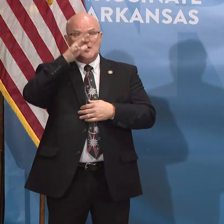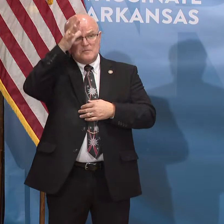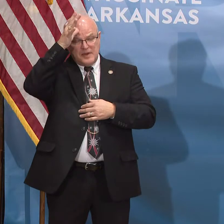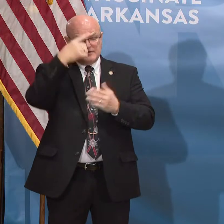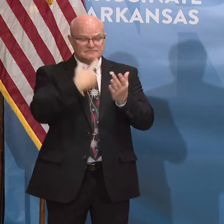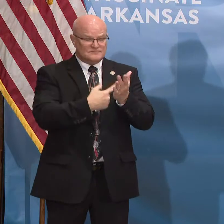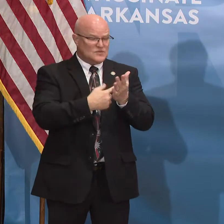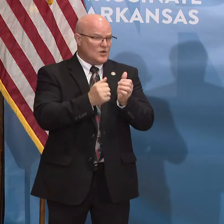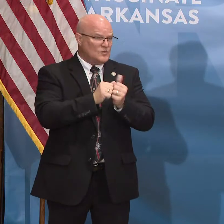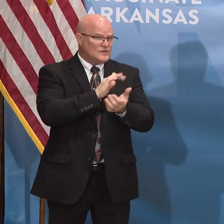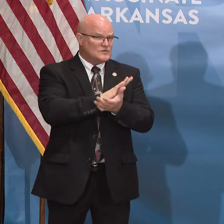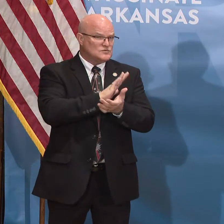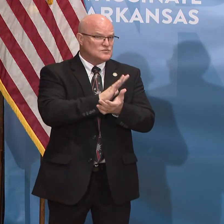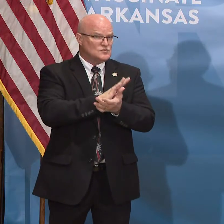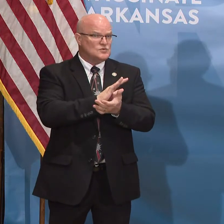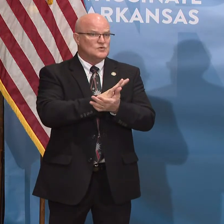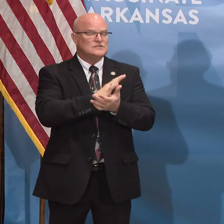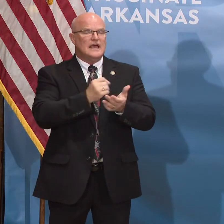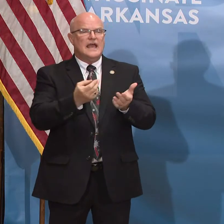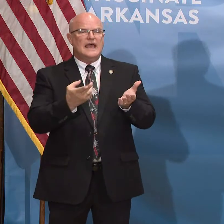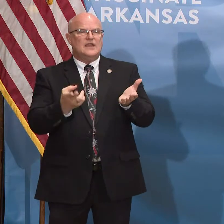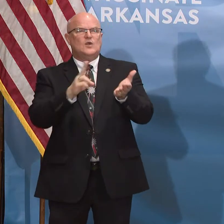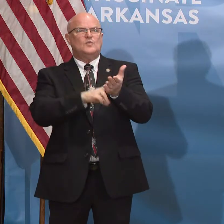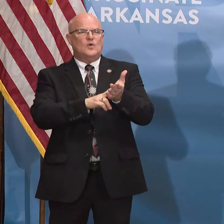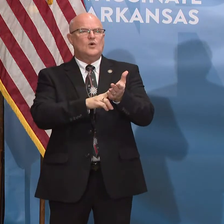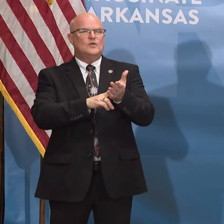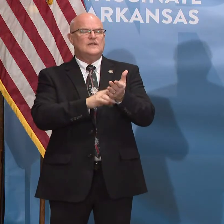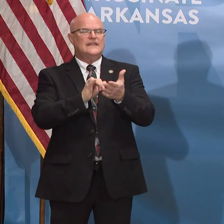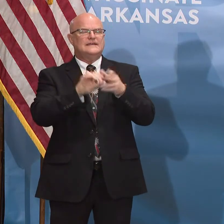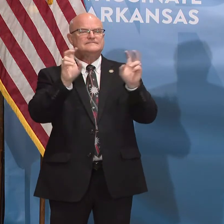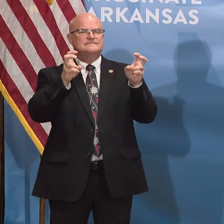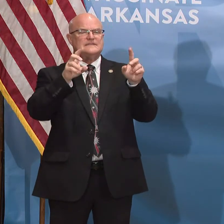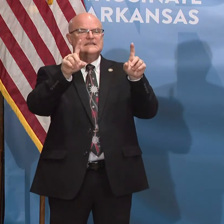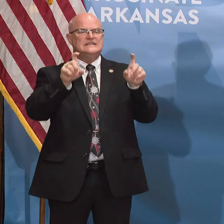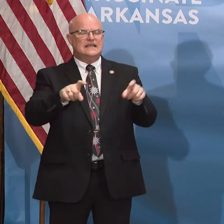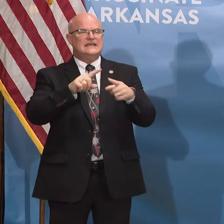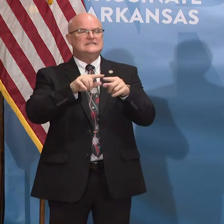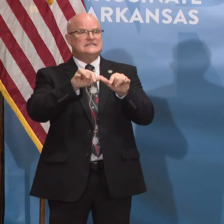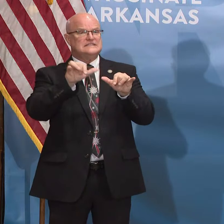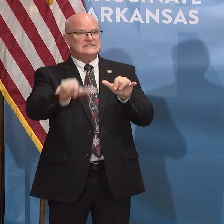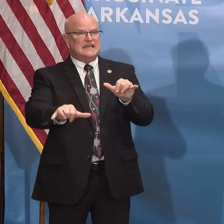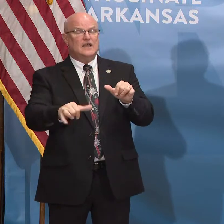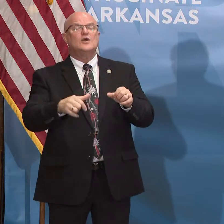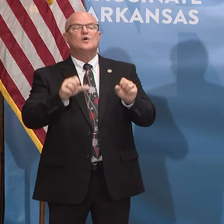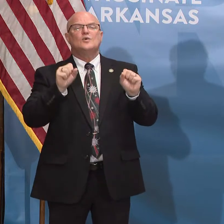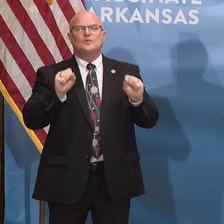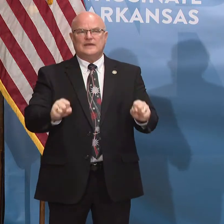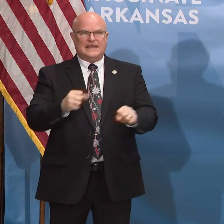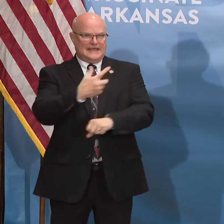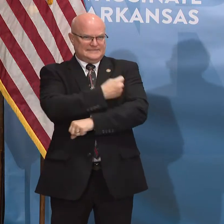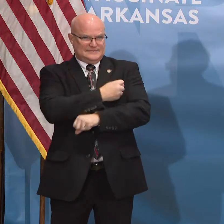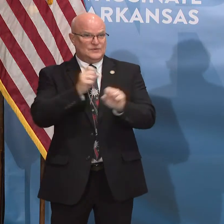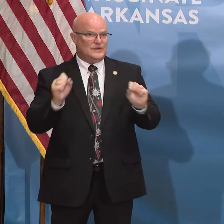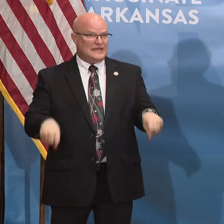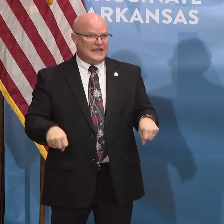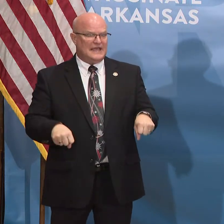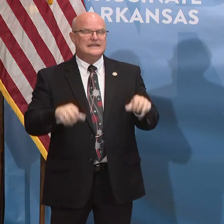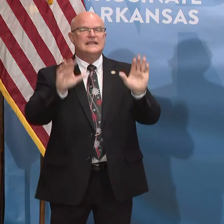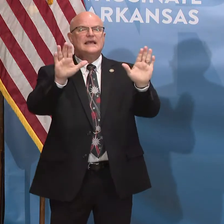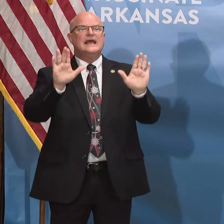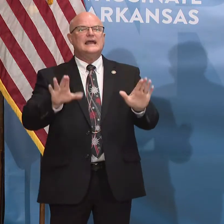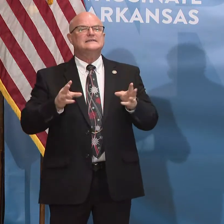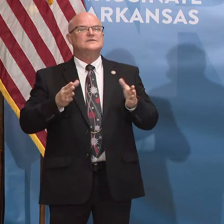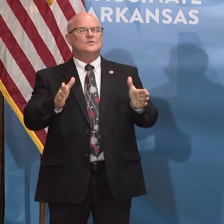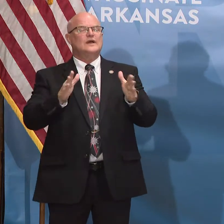talk to their schools and enroll in that Test to Stay. We have the supply available to do so, and think that is an excellent